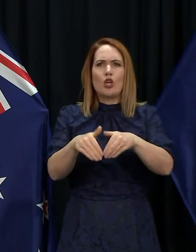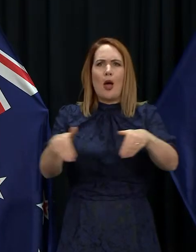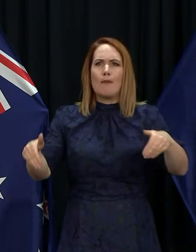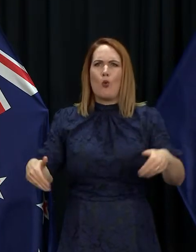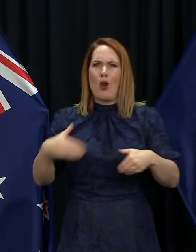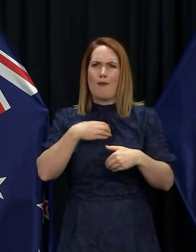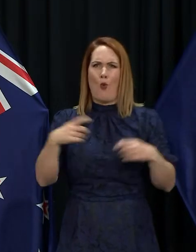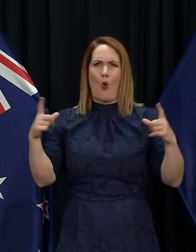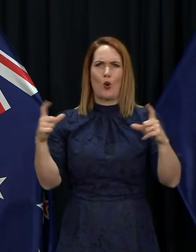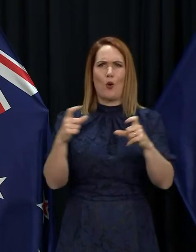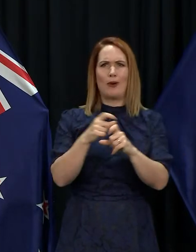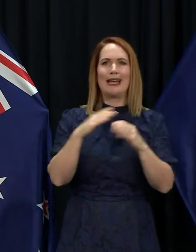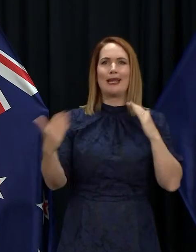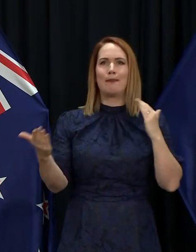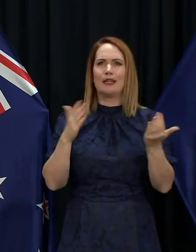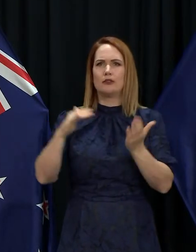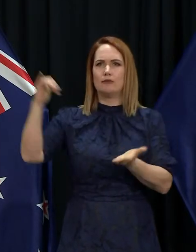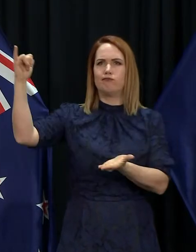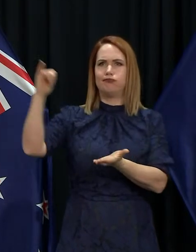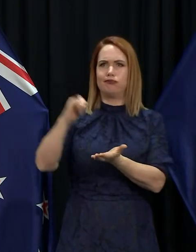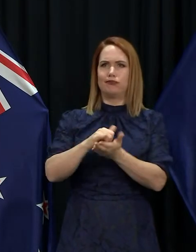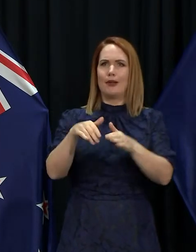are